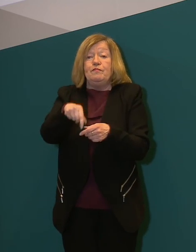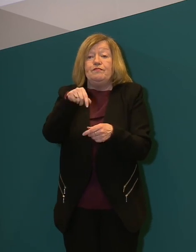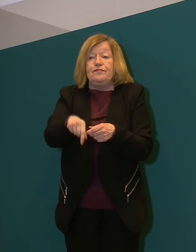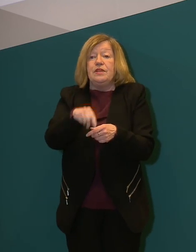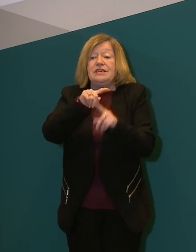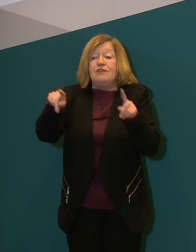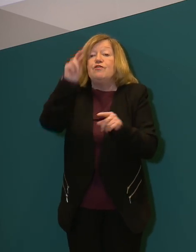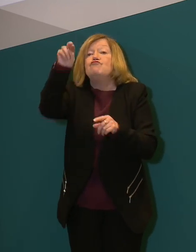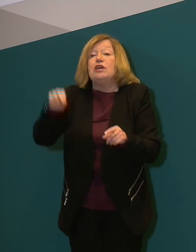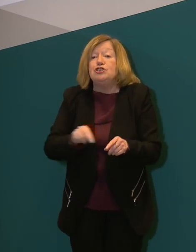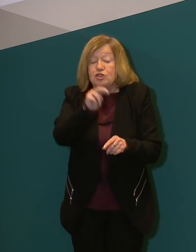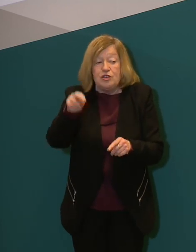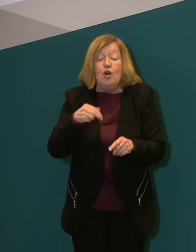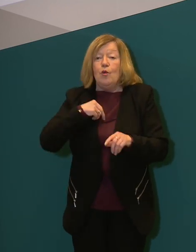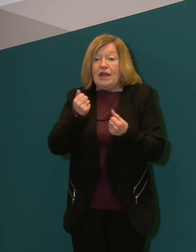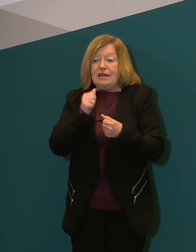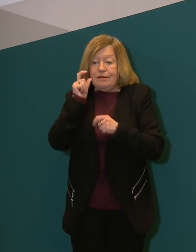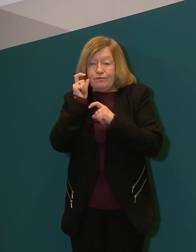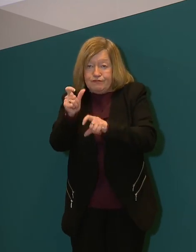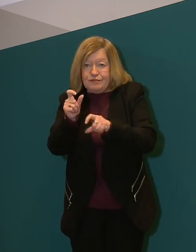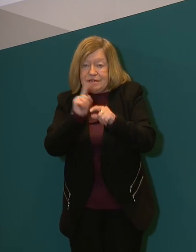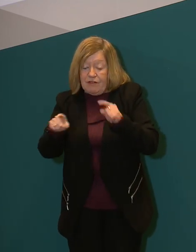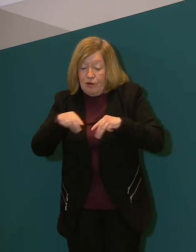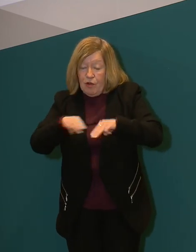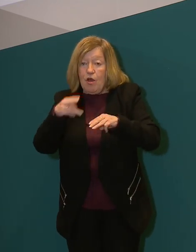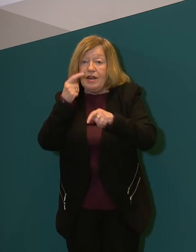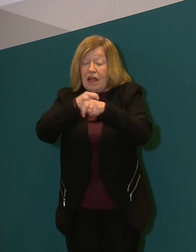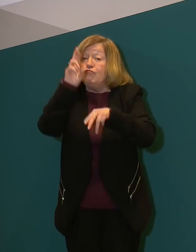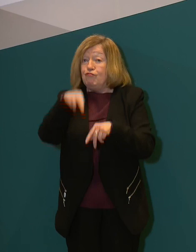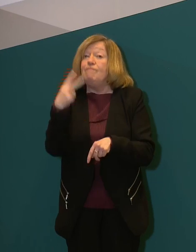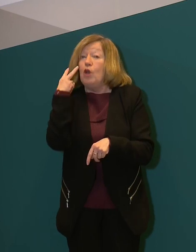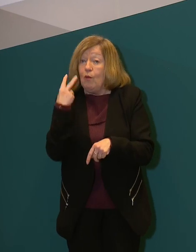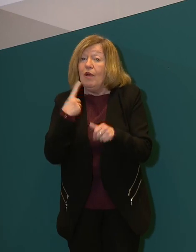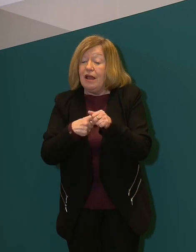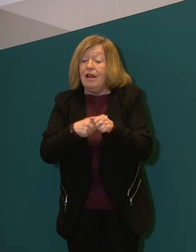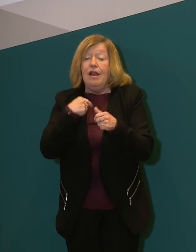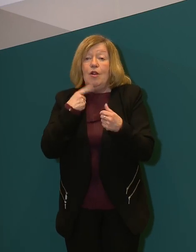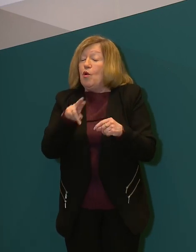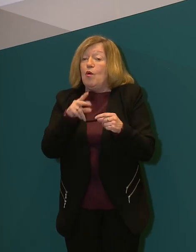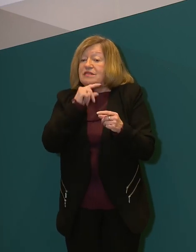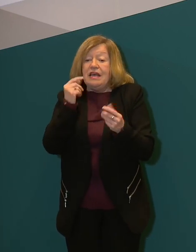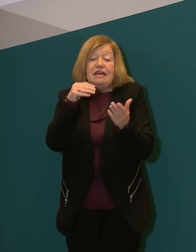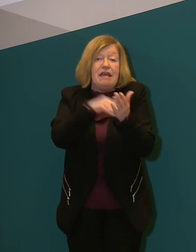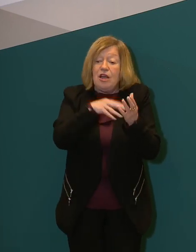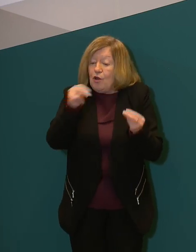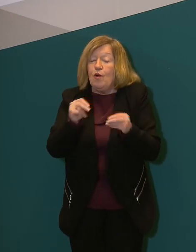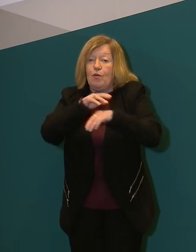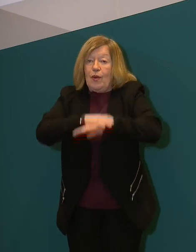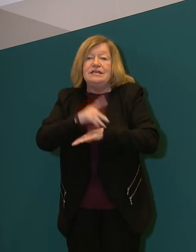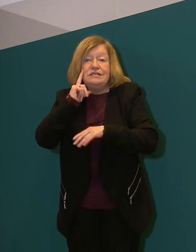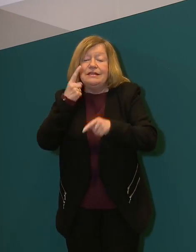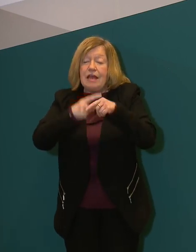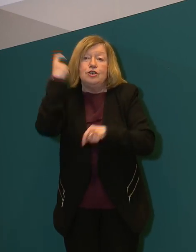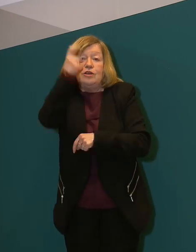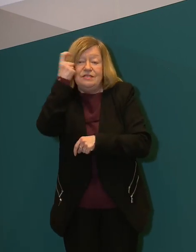into the region as a whole. We'll keep the whole set of measures under review, and we won't rule anything in or rule anything out. We'll give that further consideration